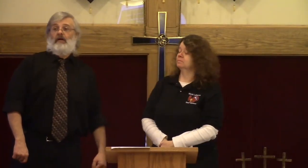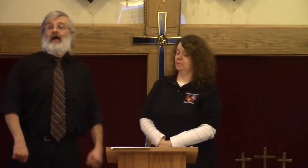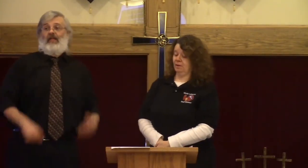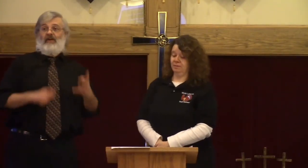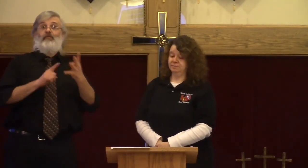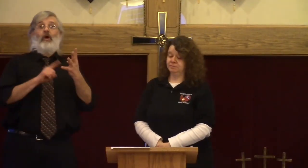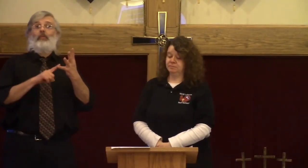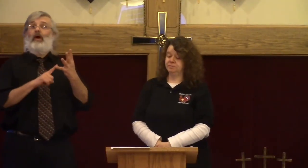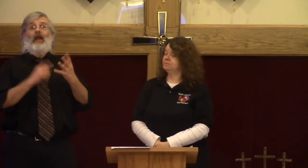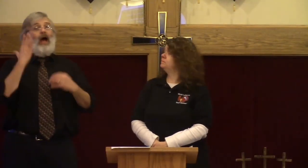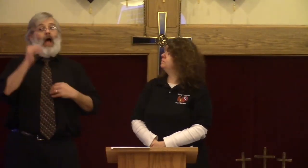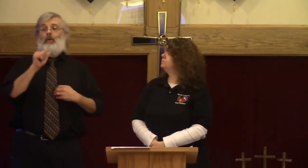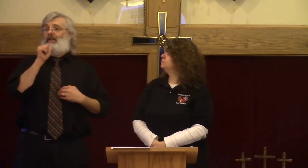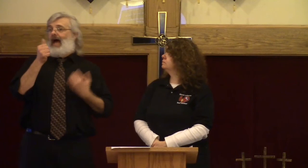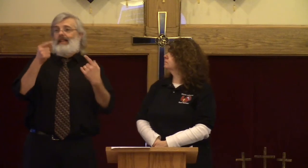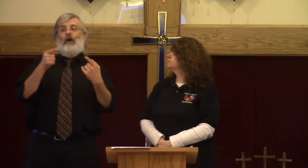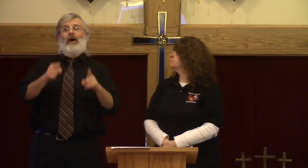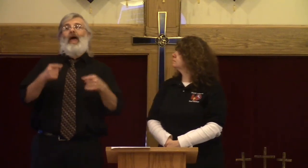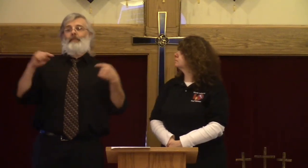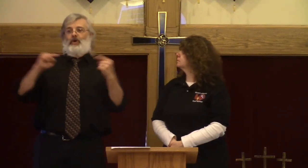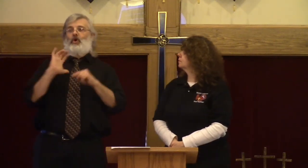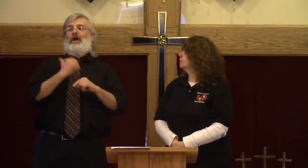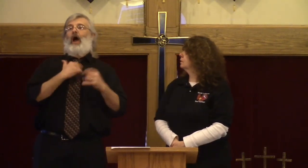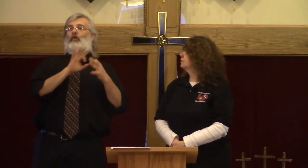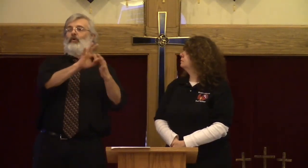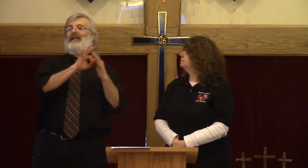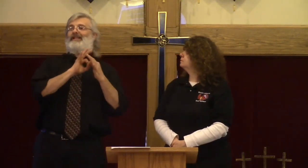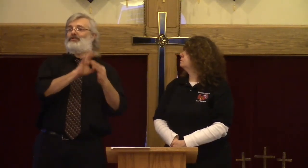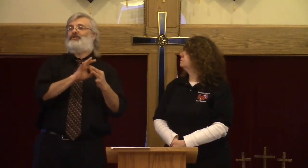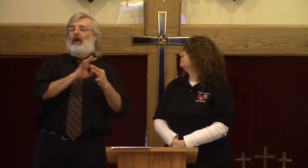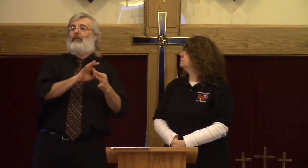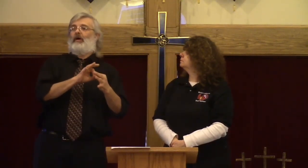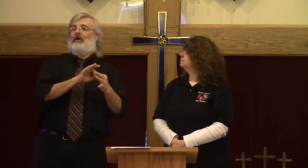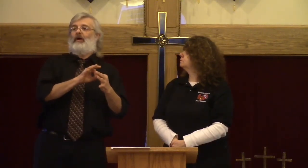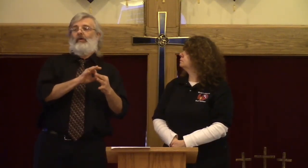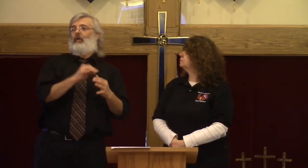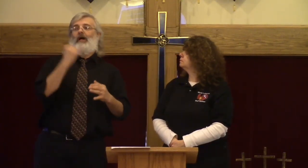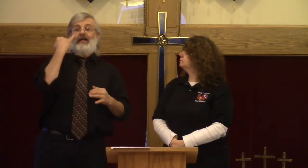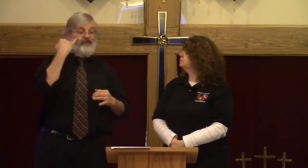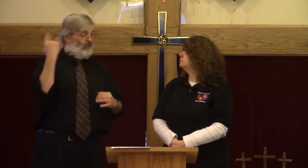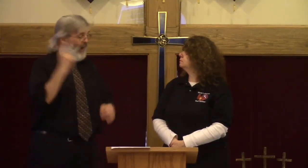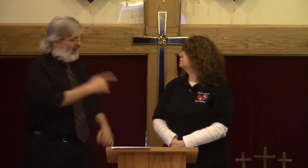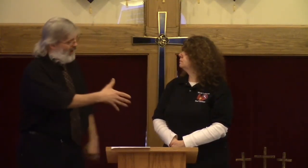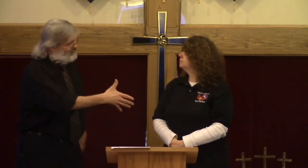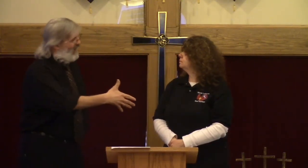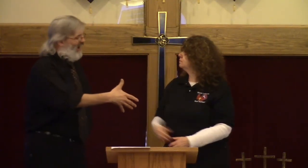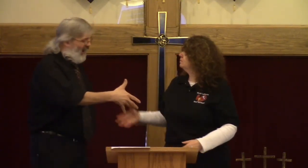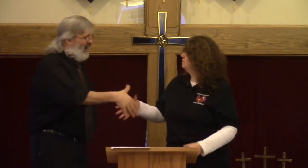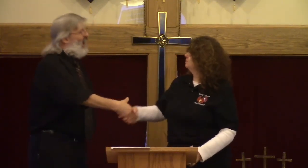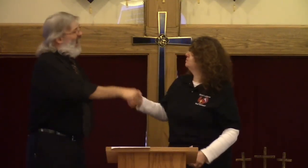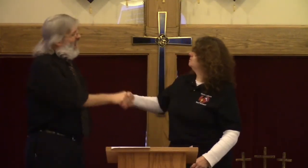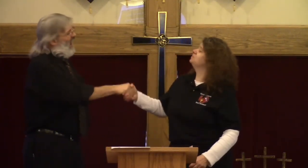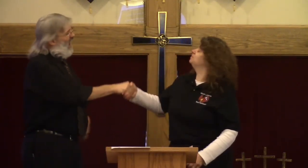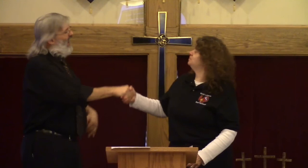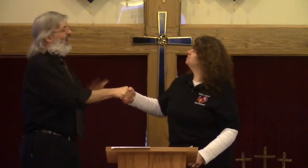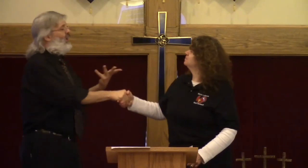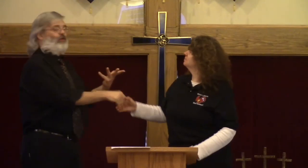And that 4th one, I will not let what happened hurt our relationship. Well, if you walk up and say, you